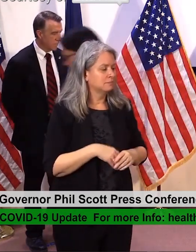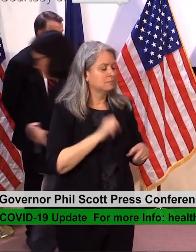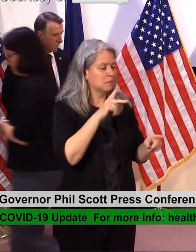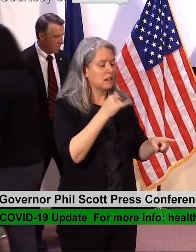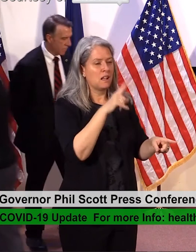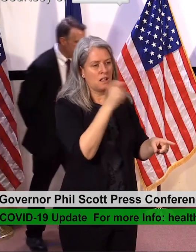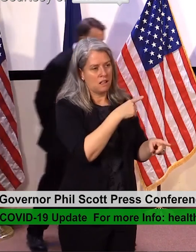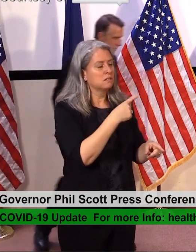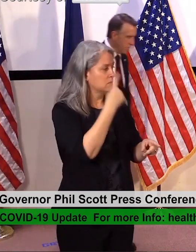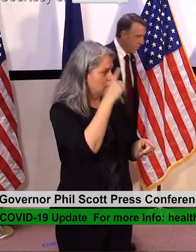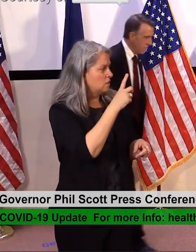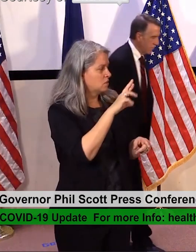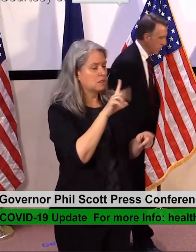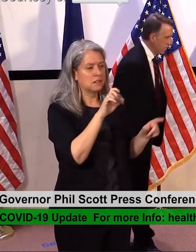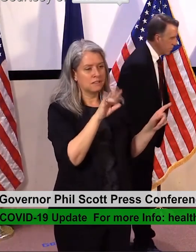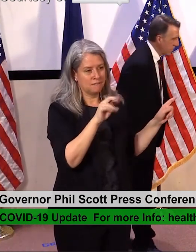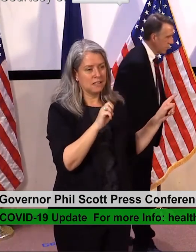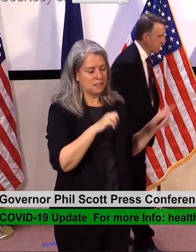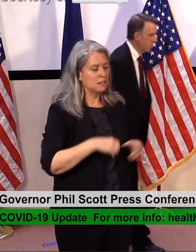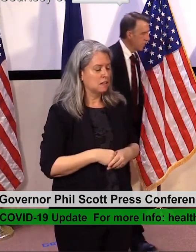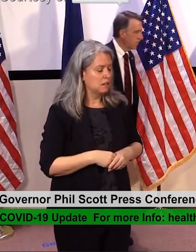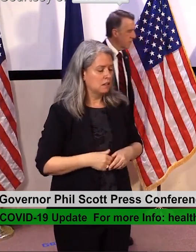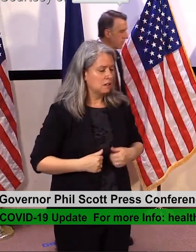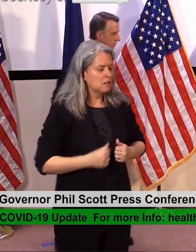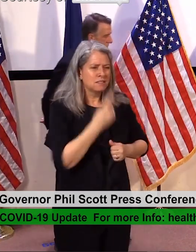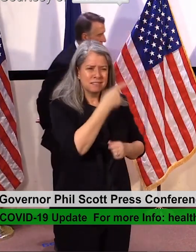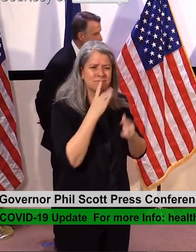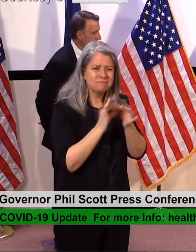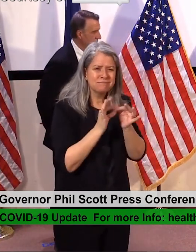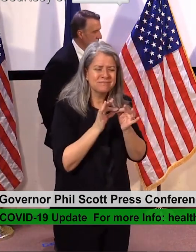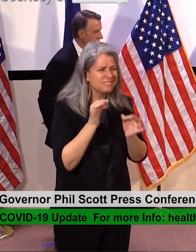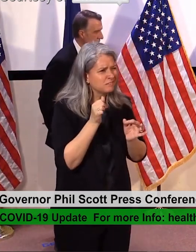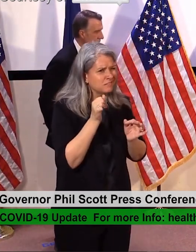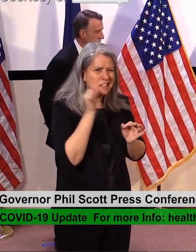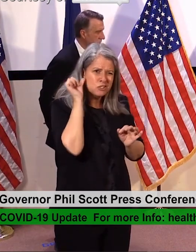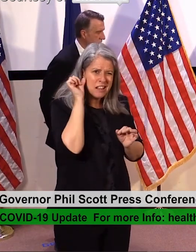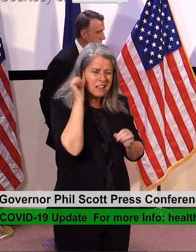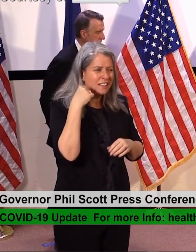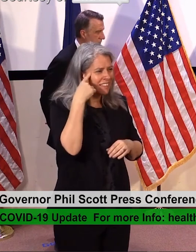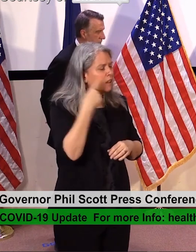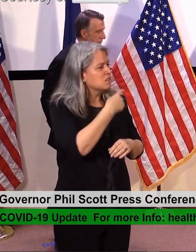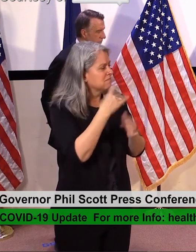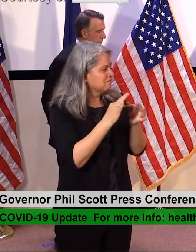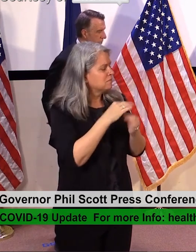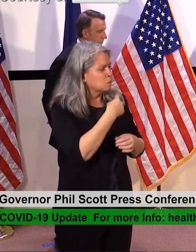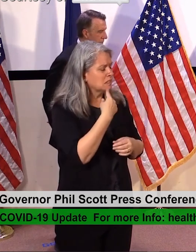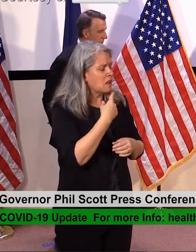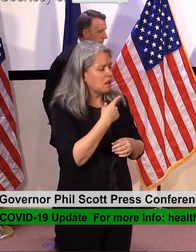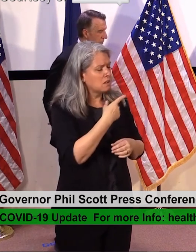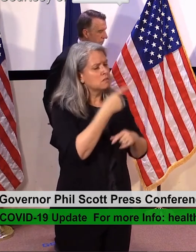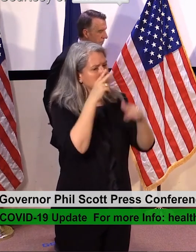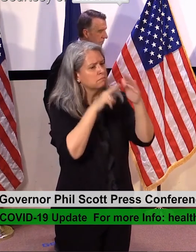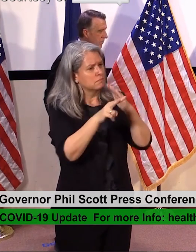with, I know Dr. Levine, if you're still on, you mentioned, I believe it was yesterday, that if I understand you correctly, you do anticipate